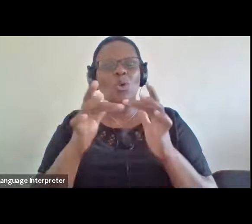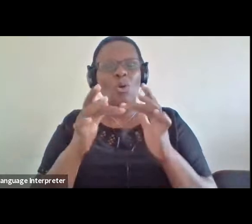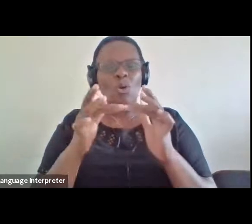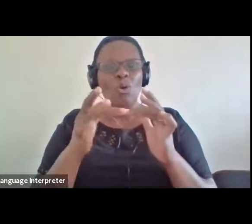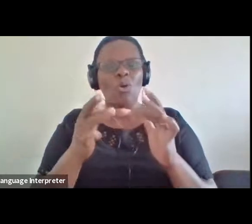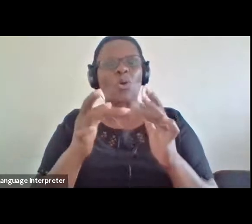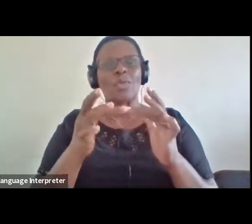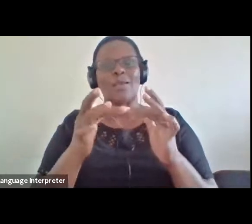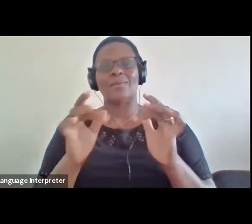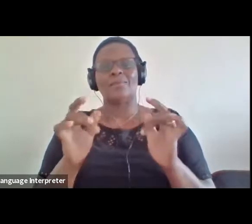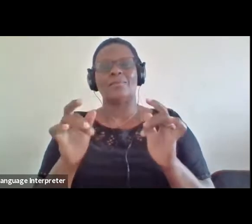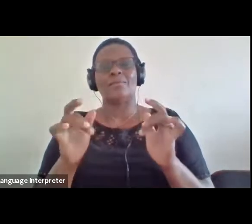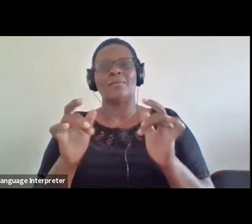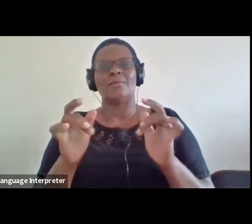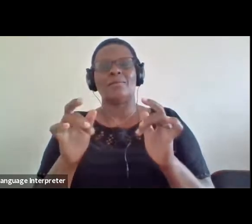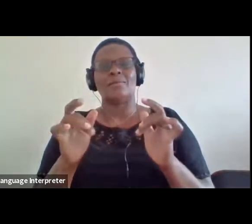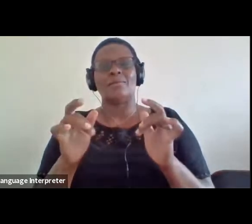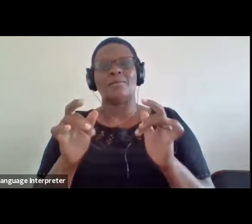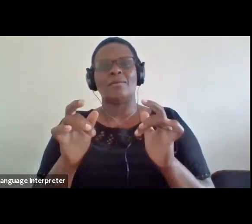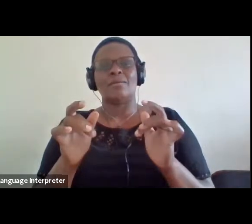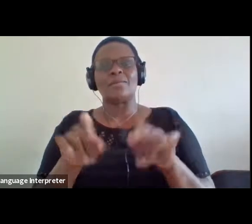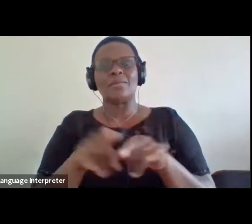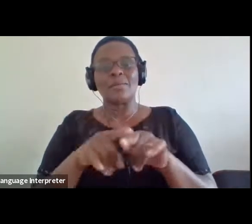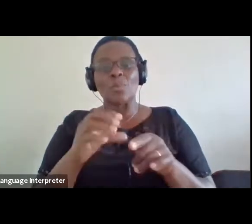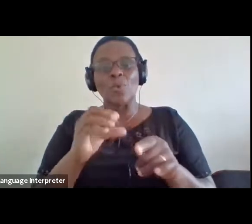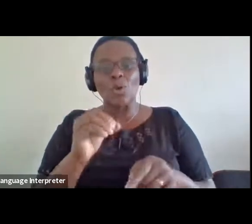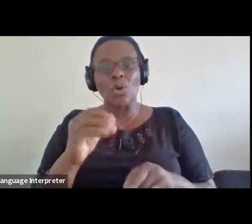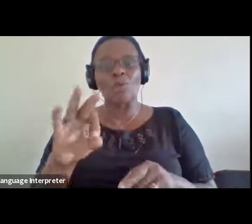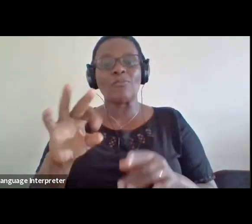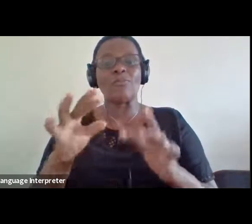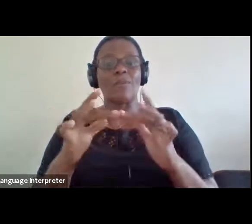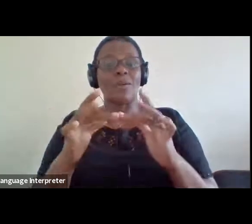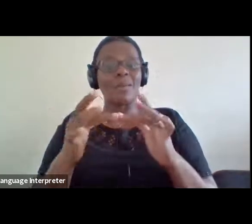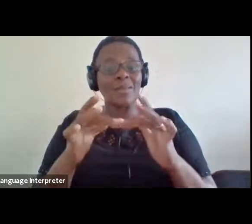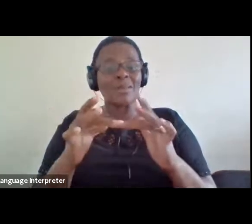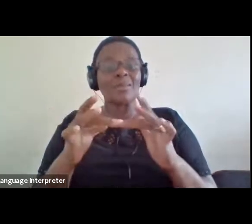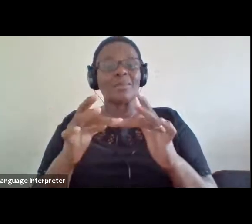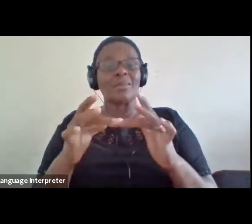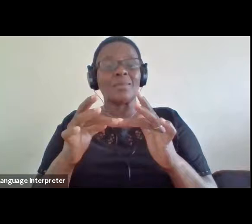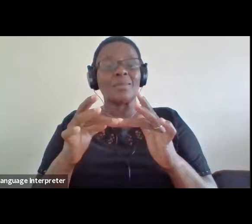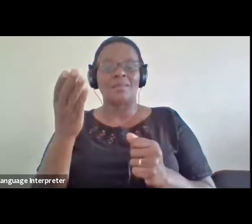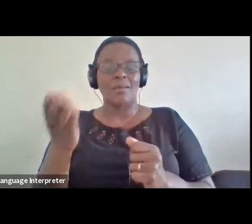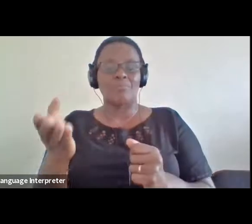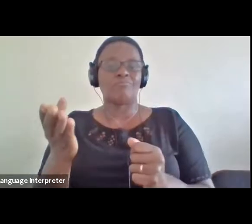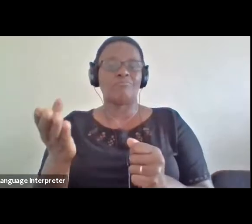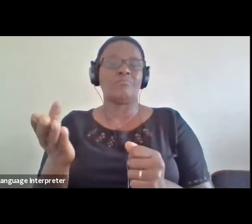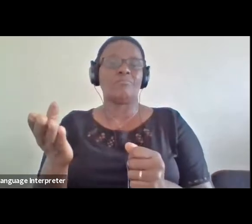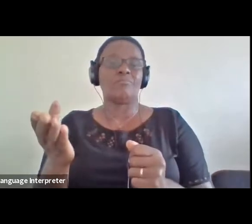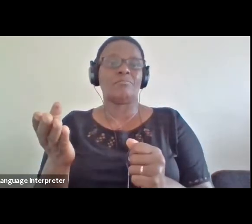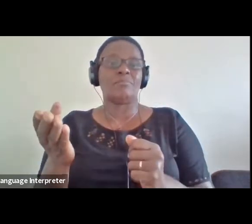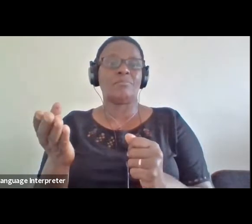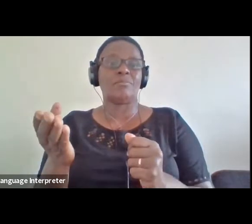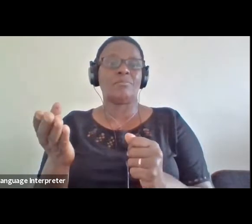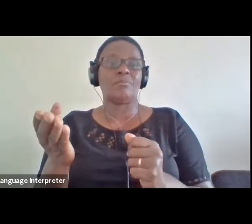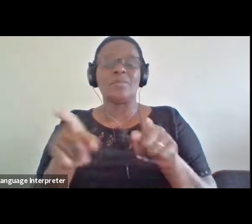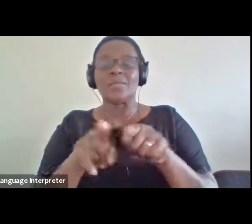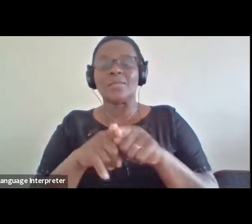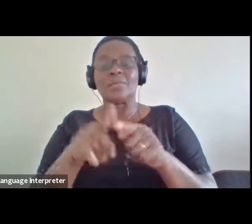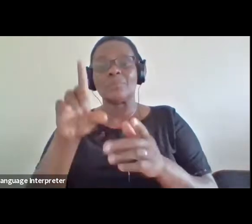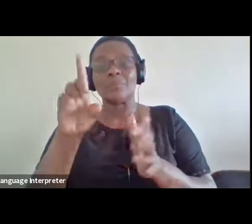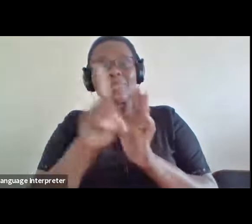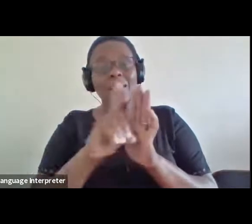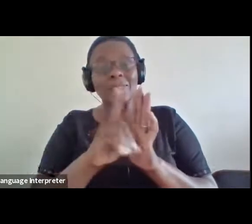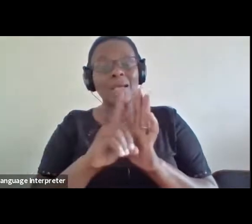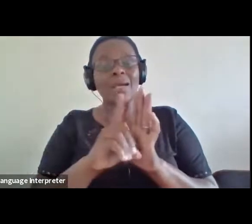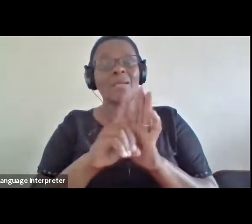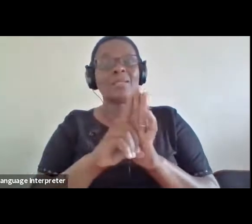offline. Digital Peace Now actually ran a report or commissioned a report, and the data was horrifying. You can